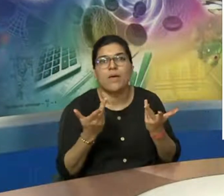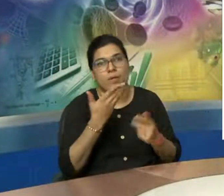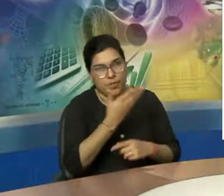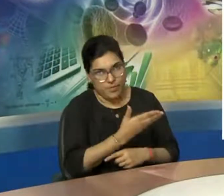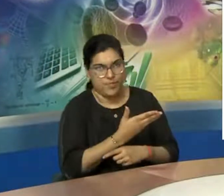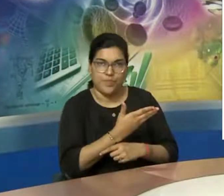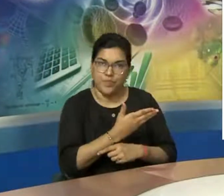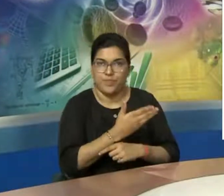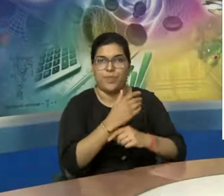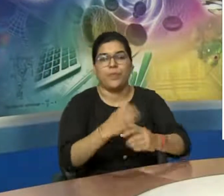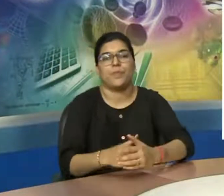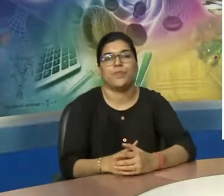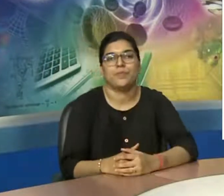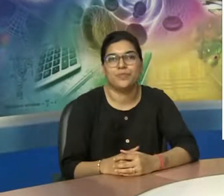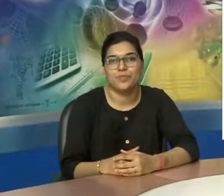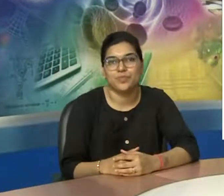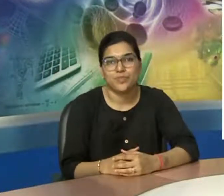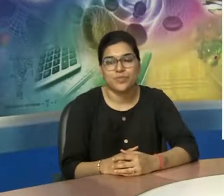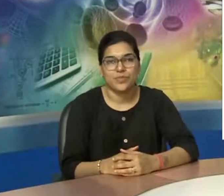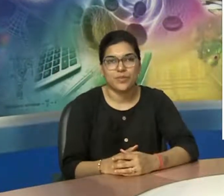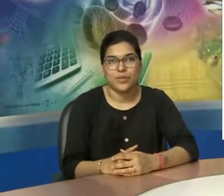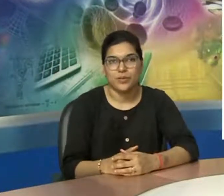How both are linked.